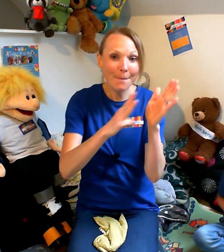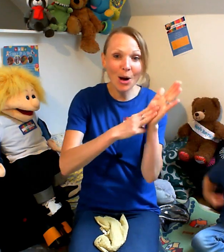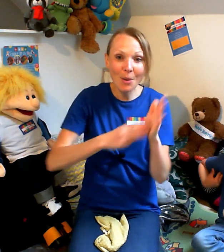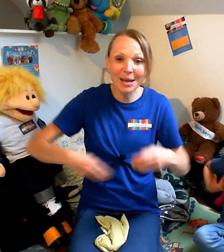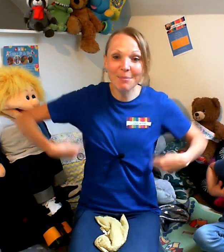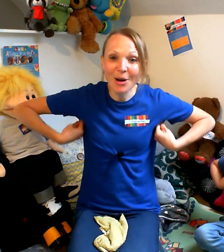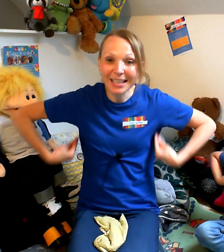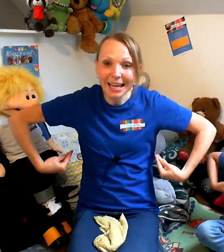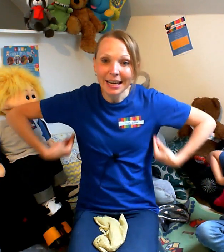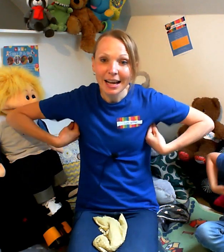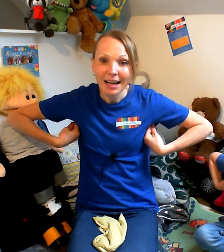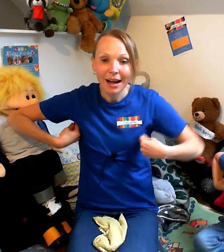Mommy monkey.